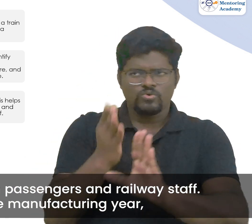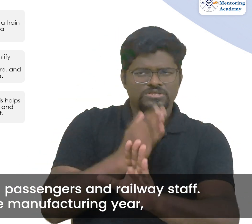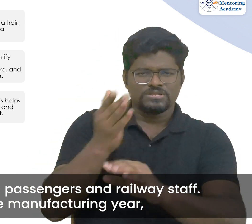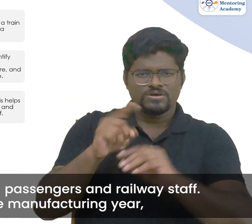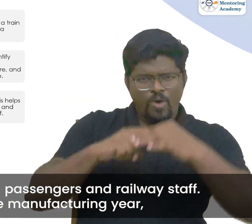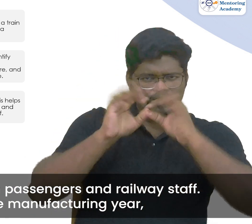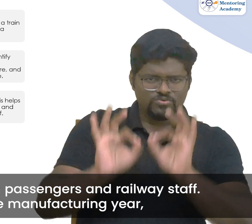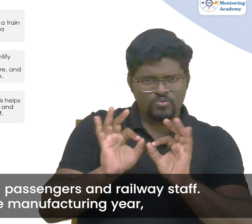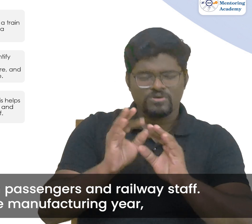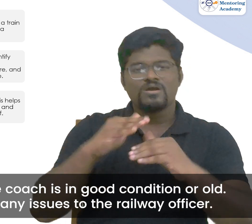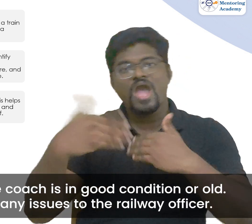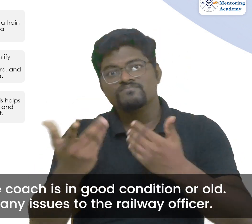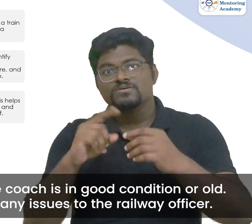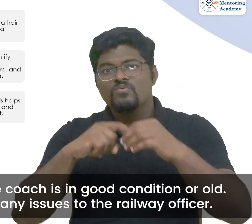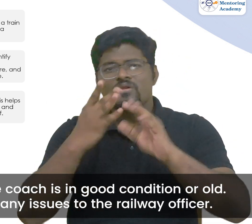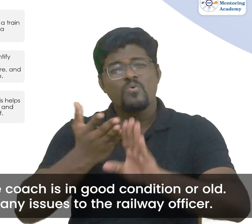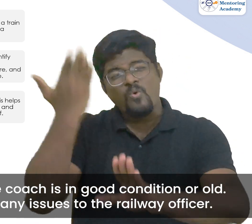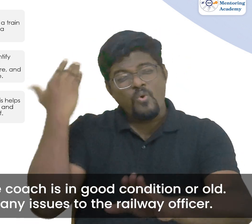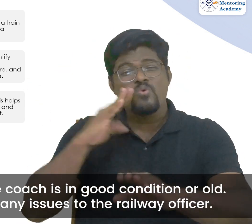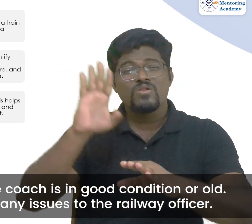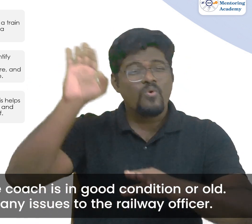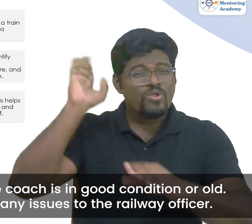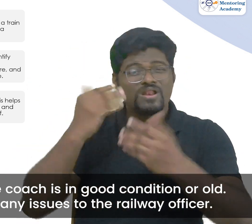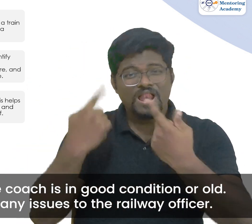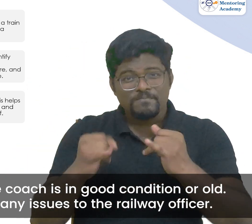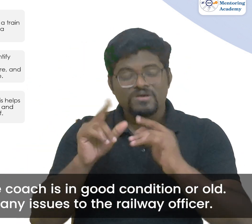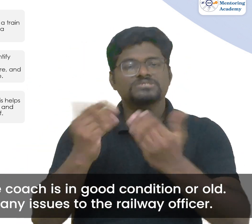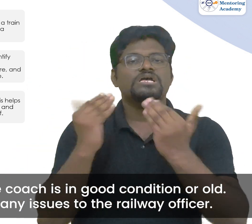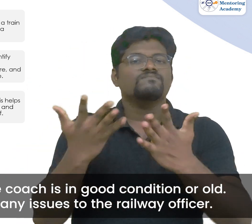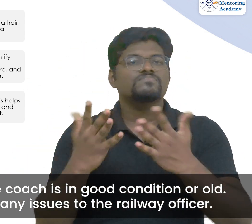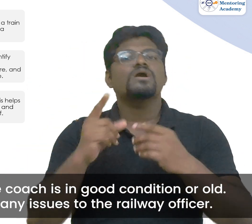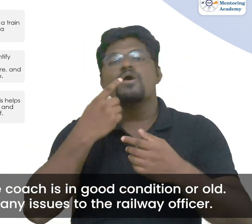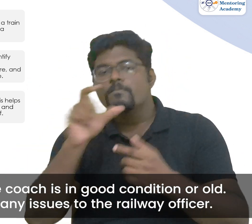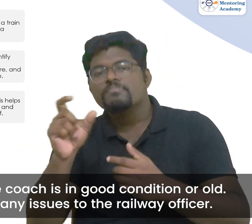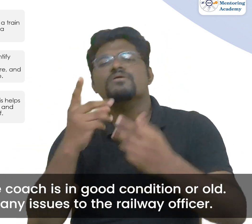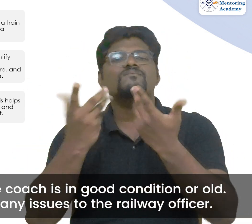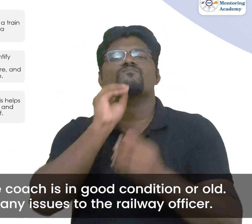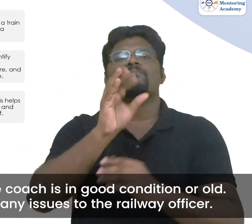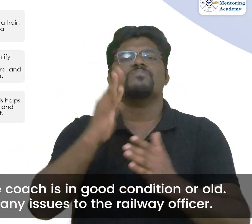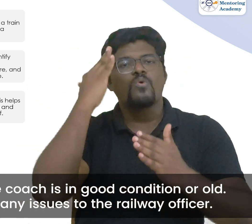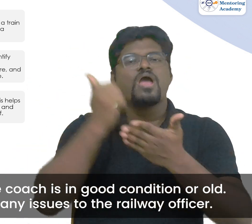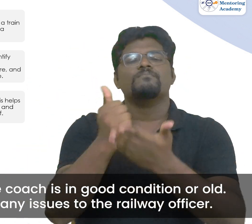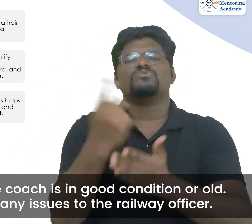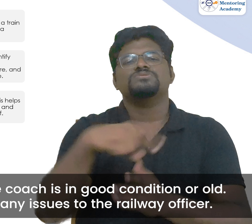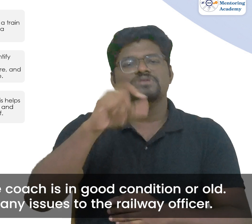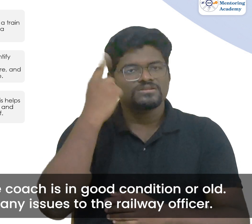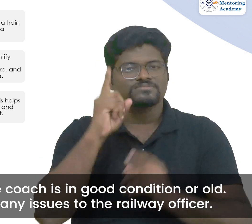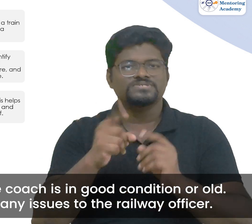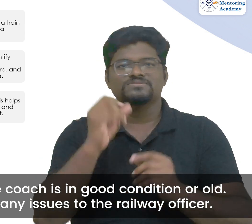year, you can assess whether the coach is in good condition or old. If needed, you can report any